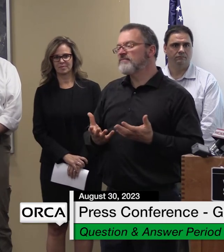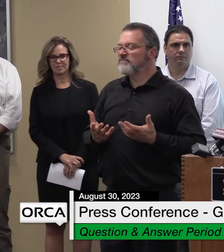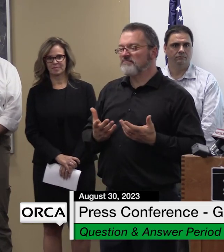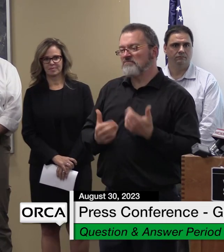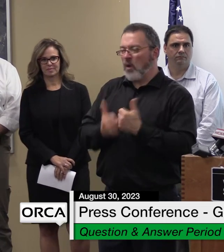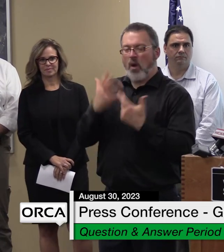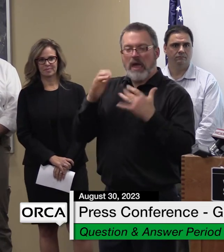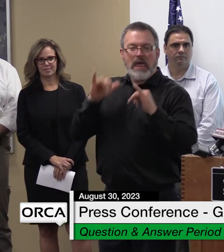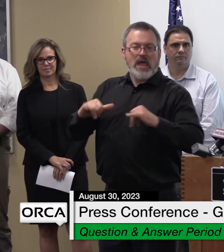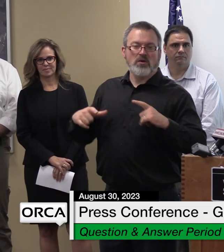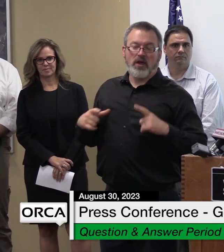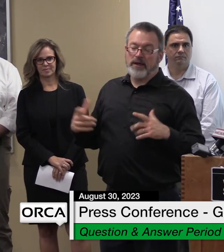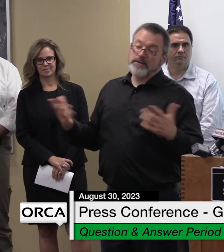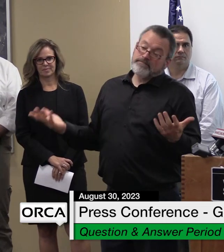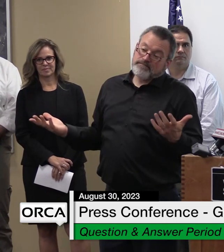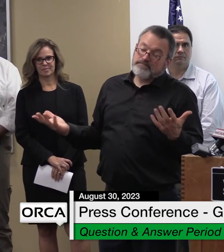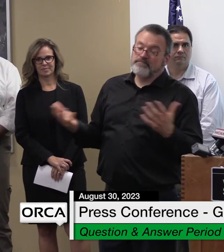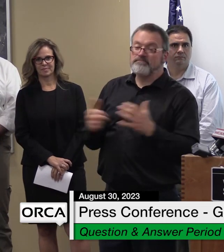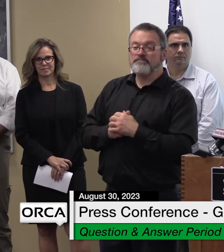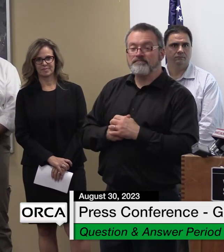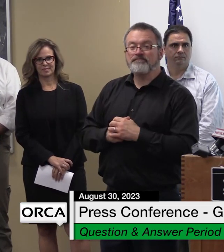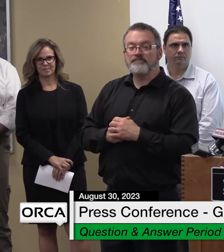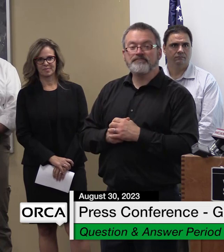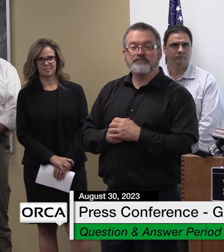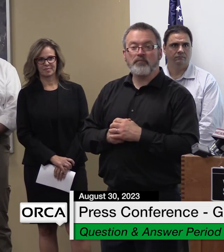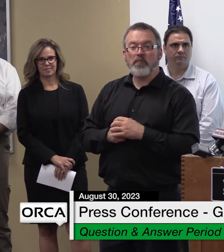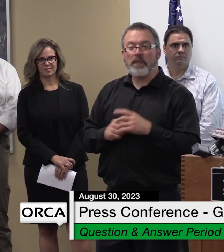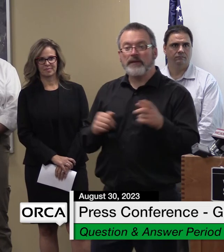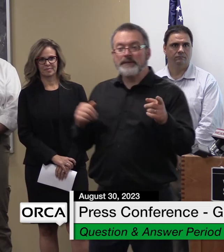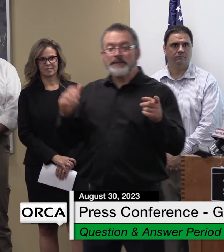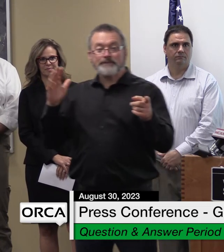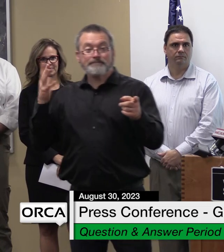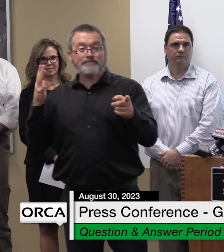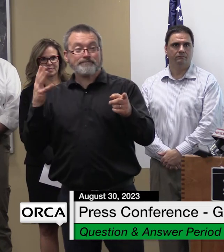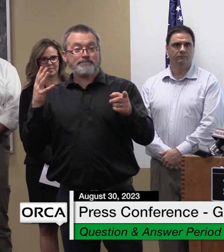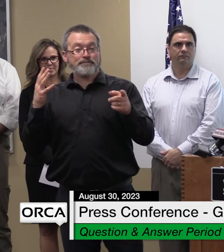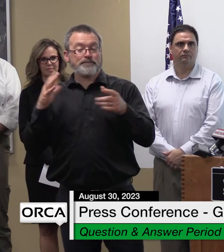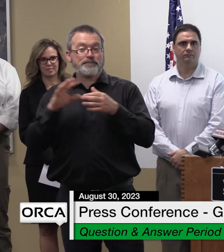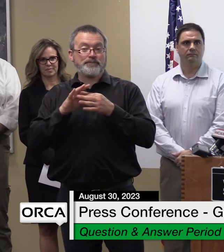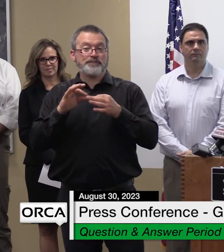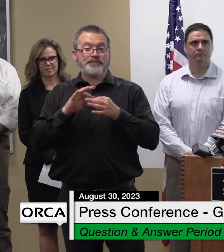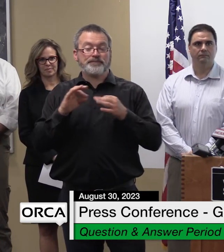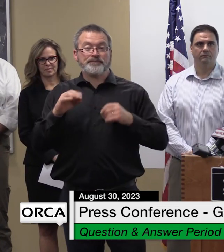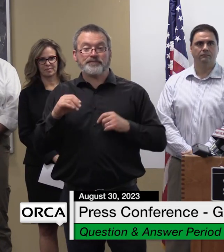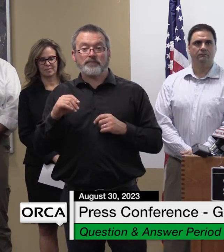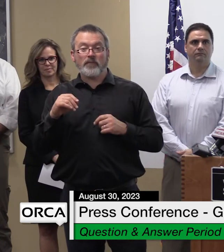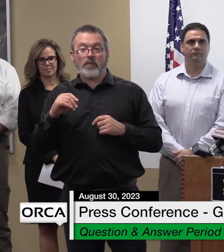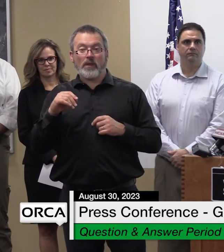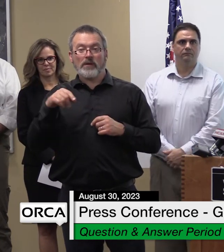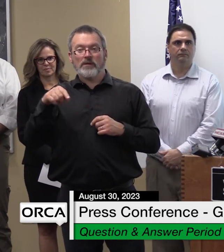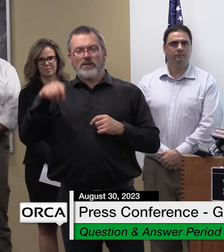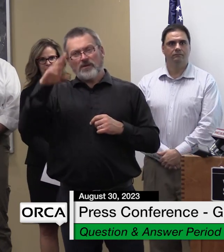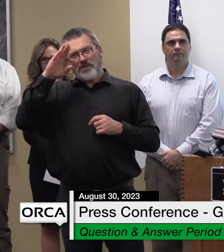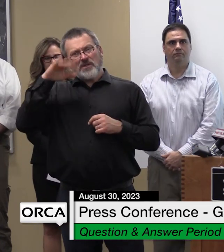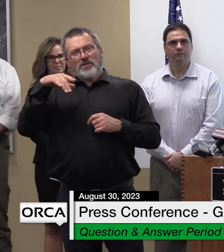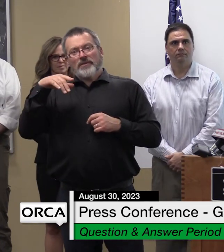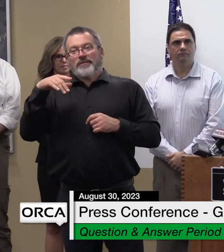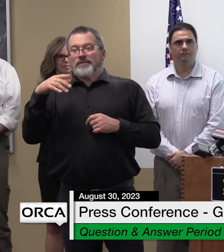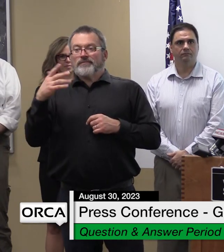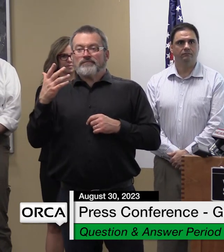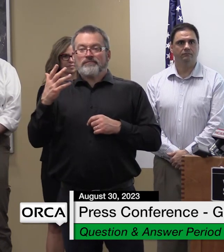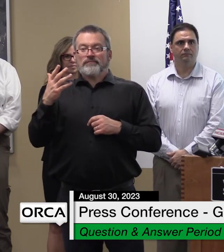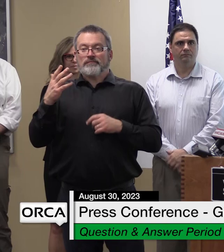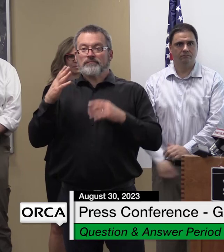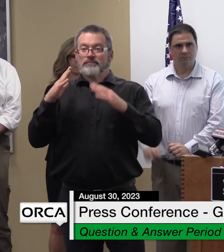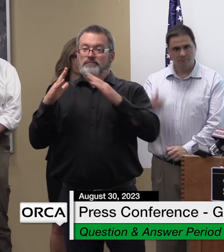unfortunately. I know we still have a lot going on in the state, but are there any plans to send, whether it is maybe urban rescue teams down to states